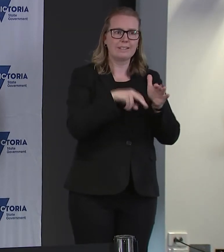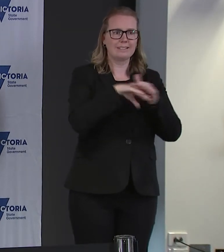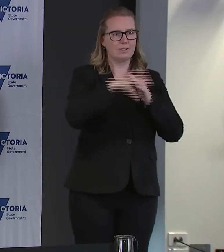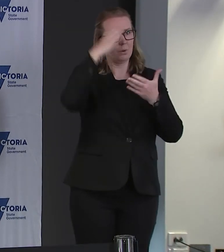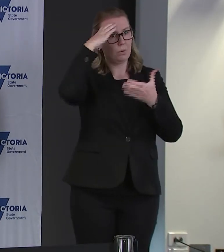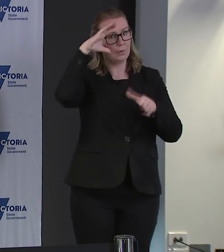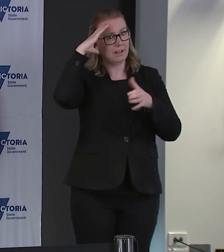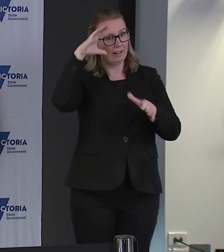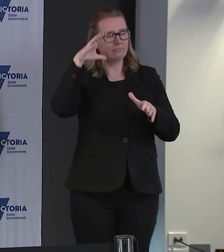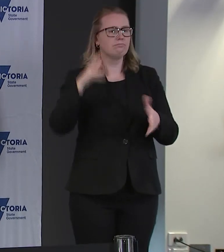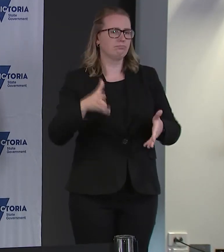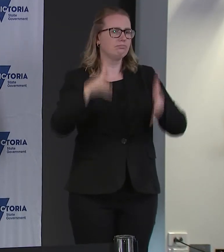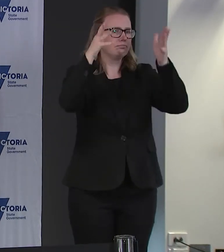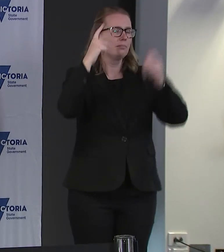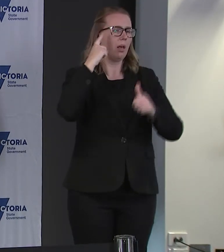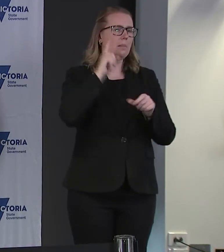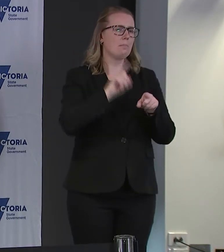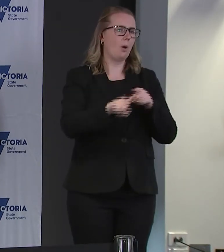would be the most likely.